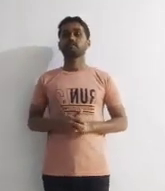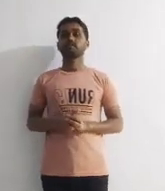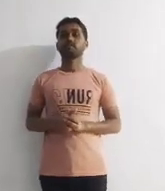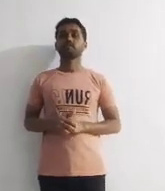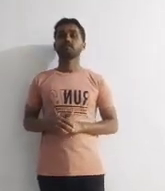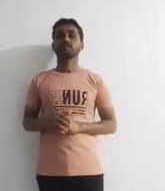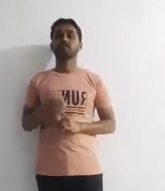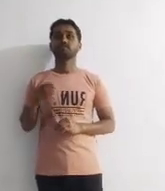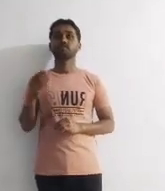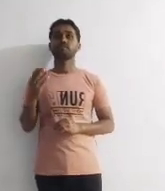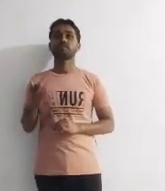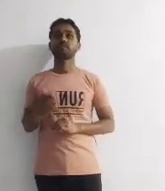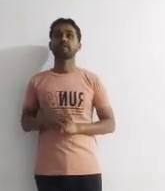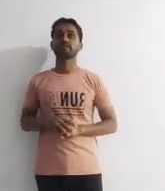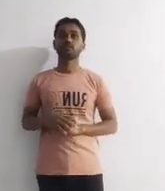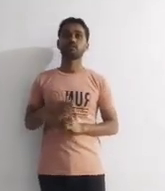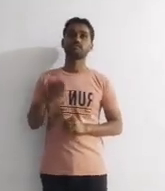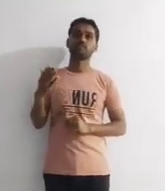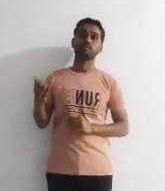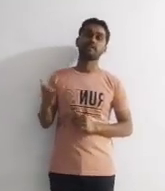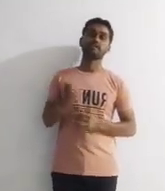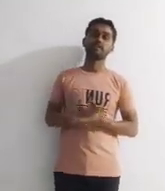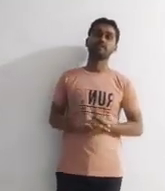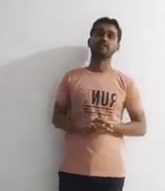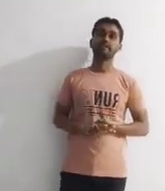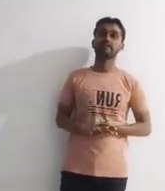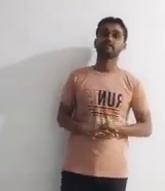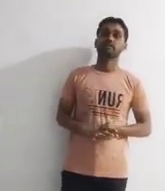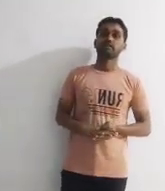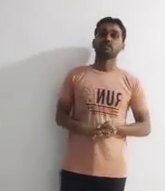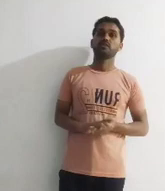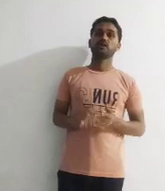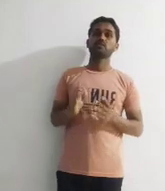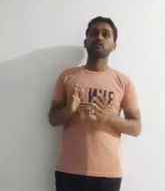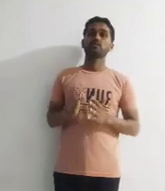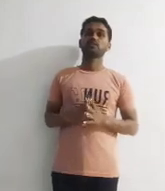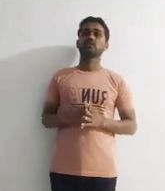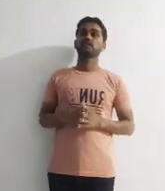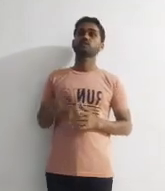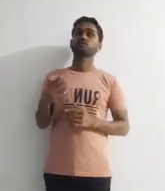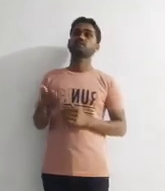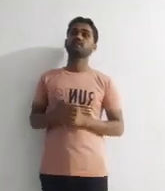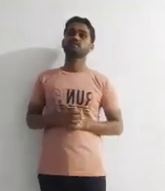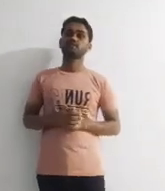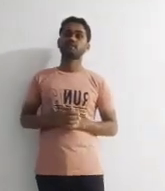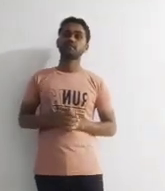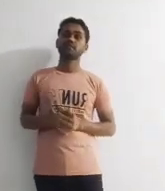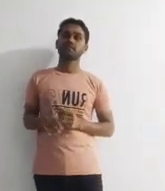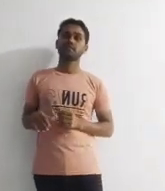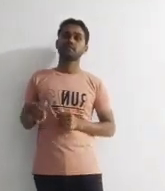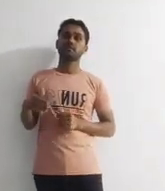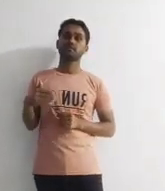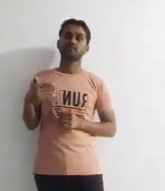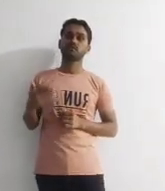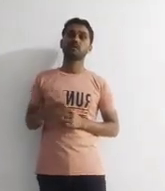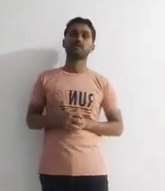or multiple threads, or some threads are waiting for our requirement in the programmer